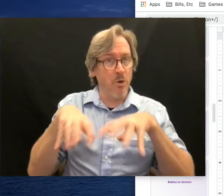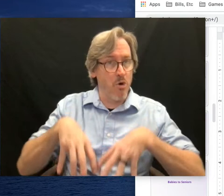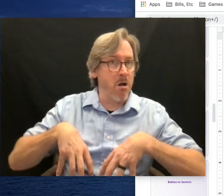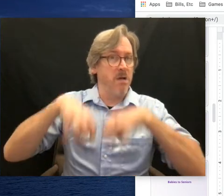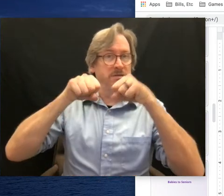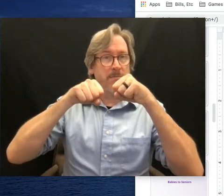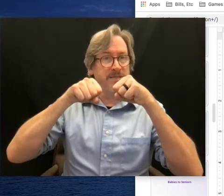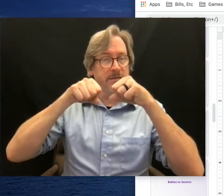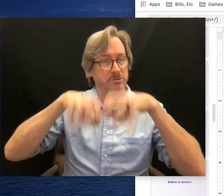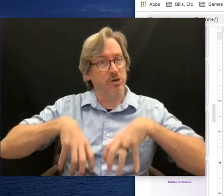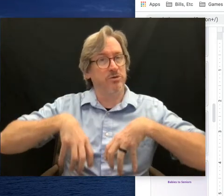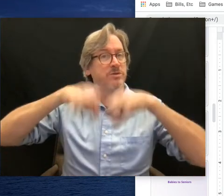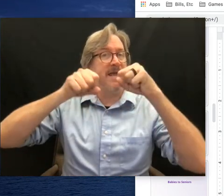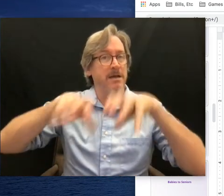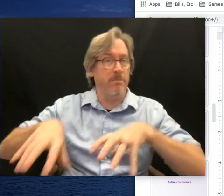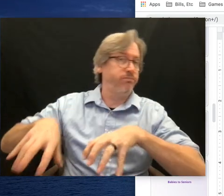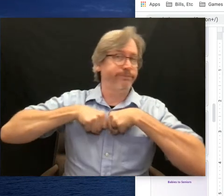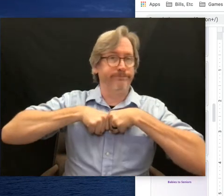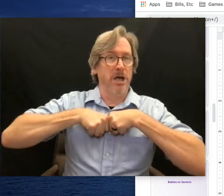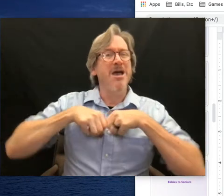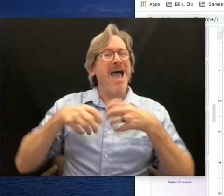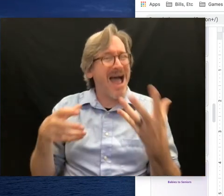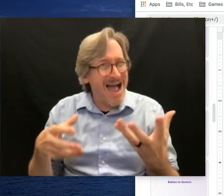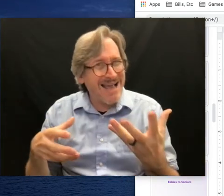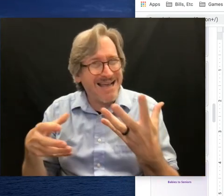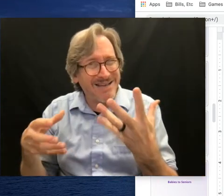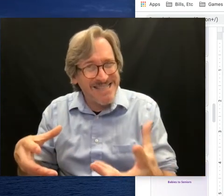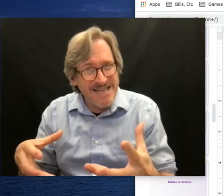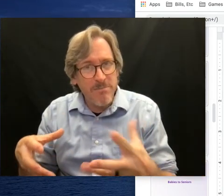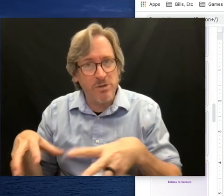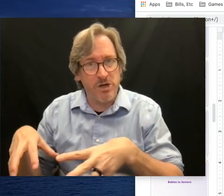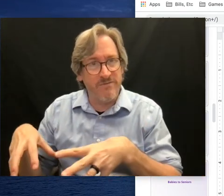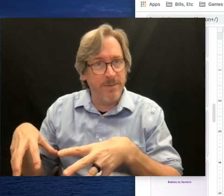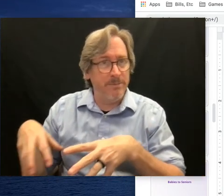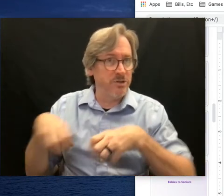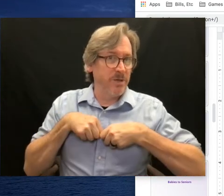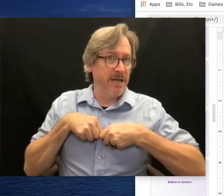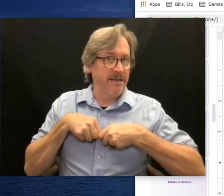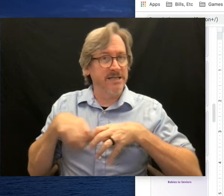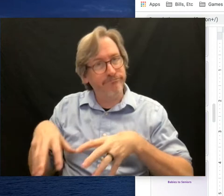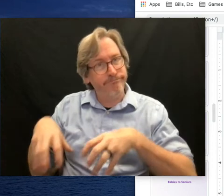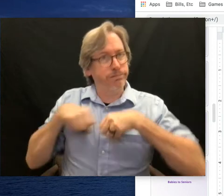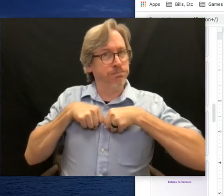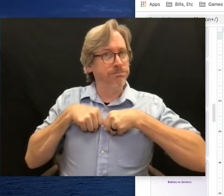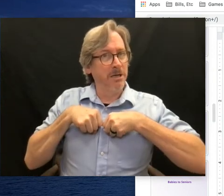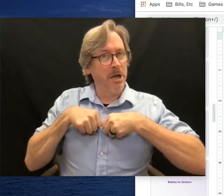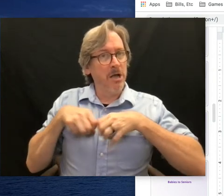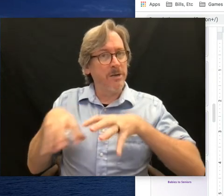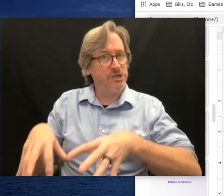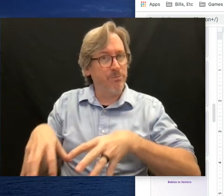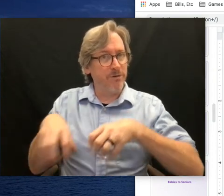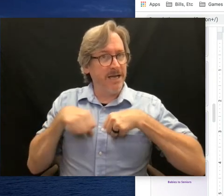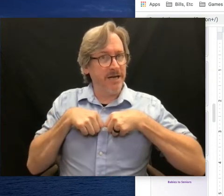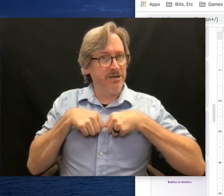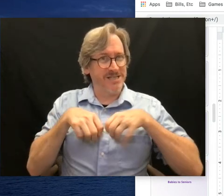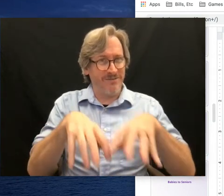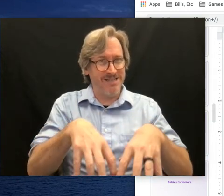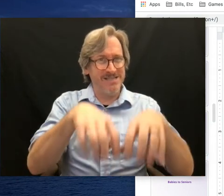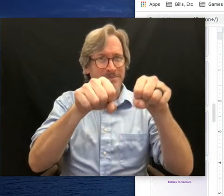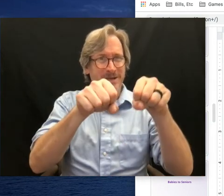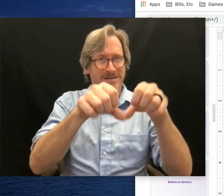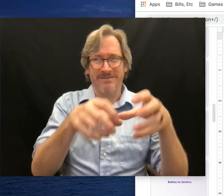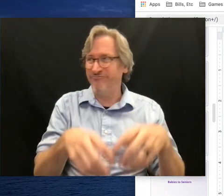Adopted or adopted. So to take up. I see most often people do it like this because you bring it into